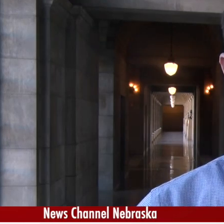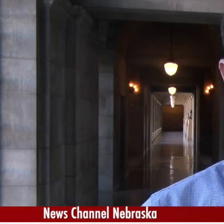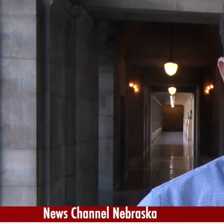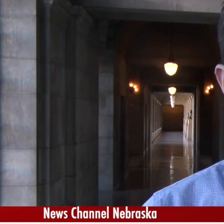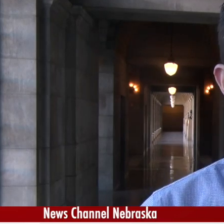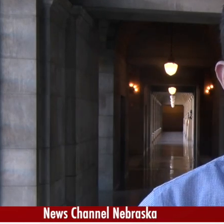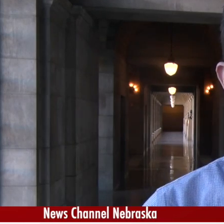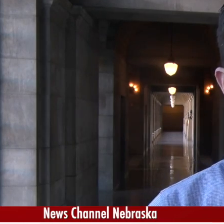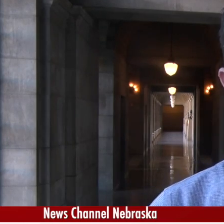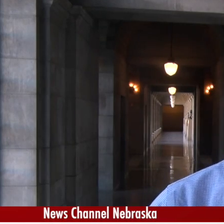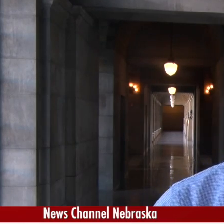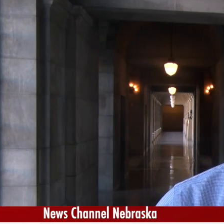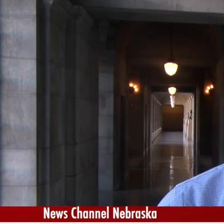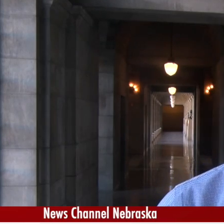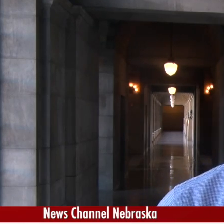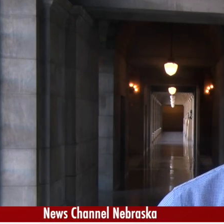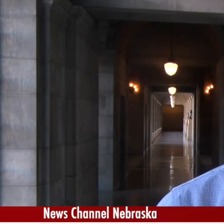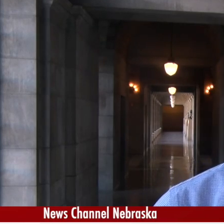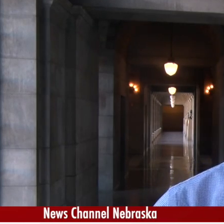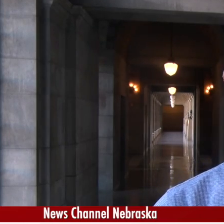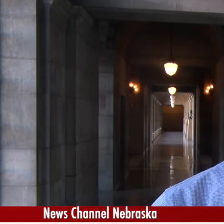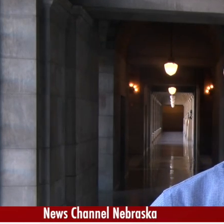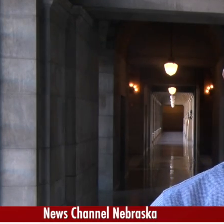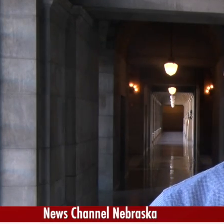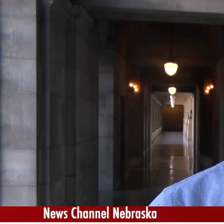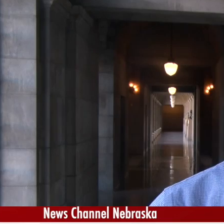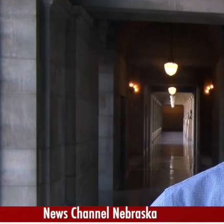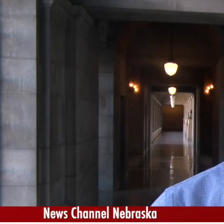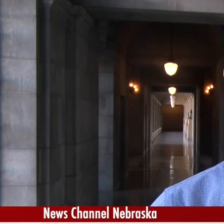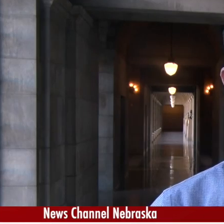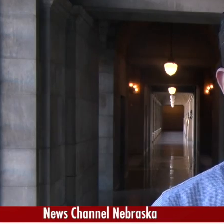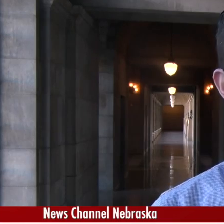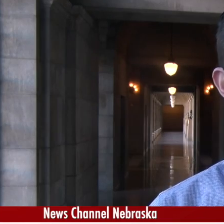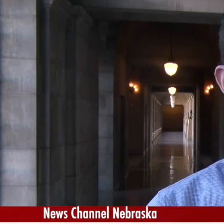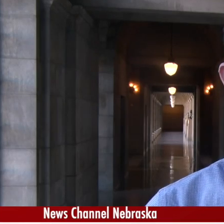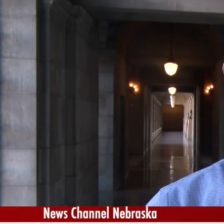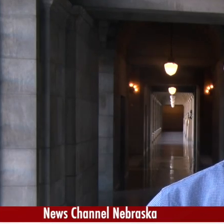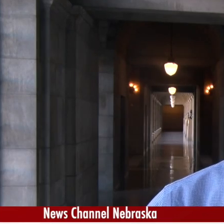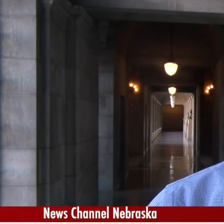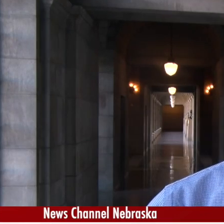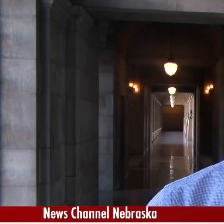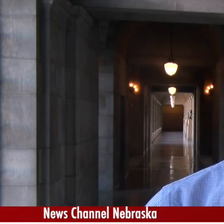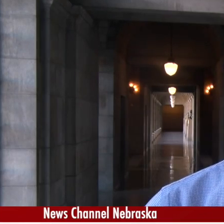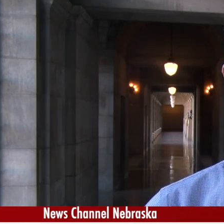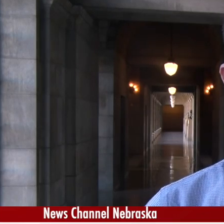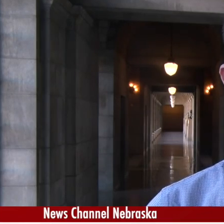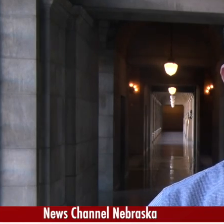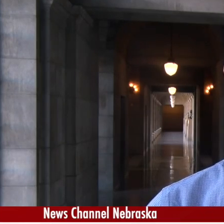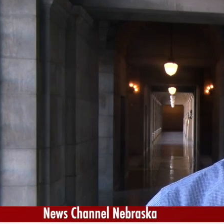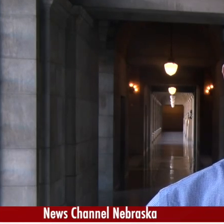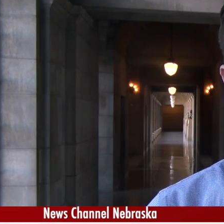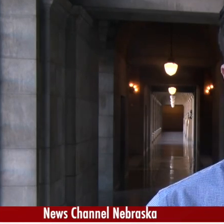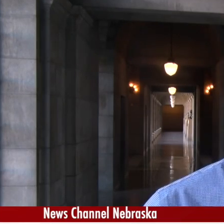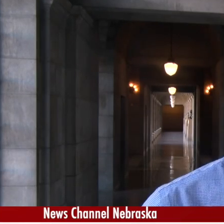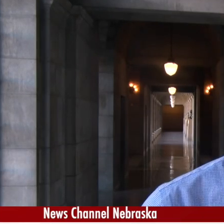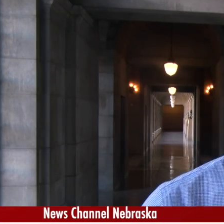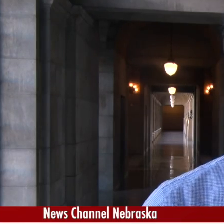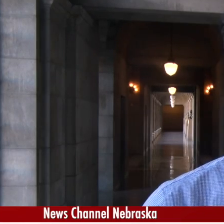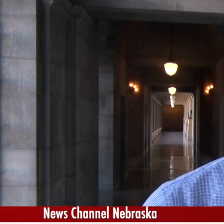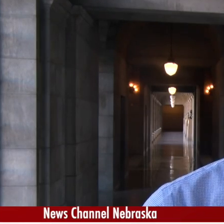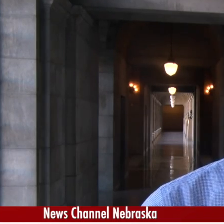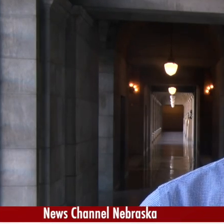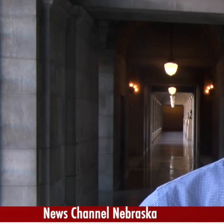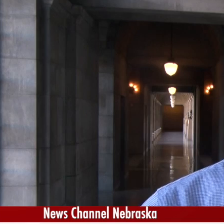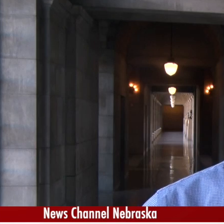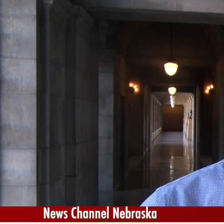concerns and questions from media about why the number of vaccines that have been given is nearly 60,000 less than the actual amount of vaccines